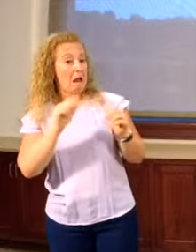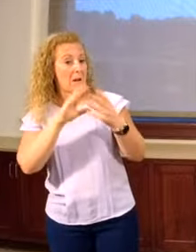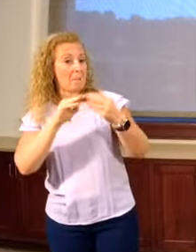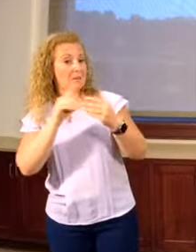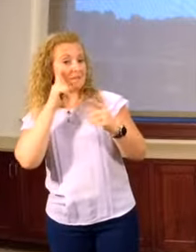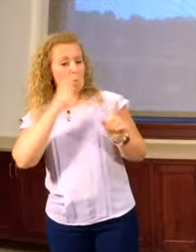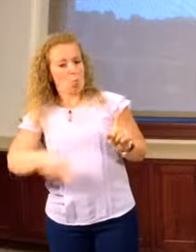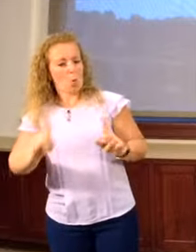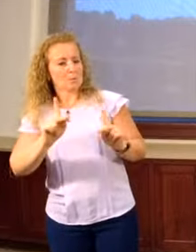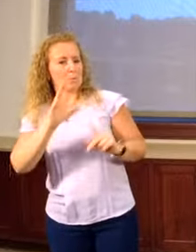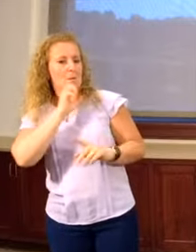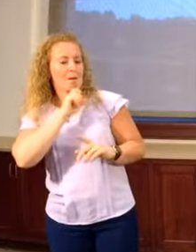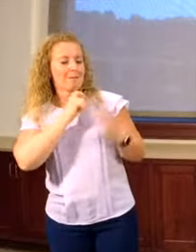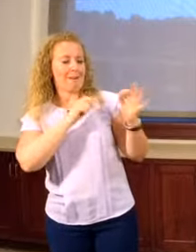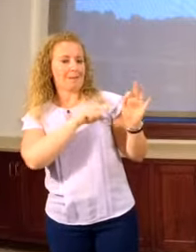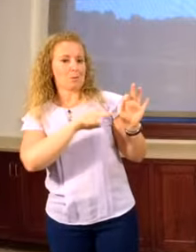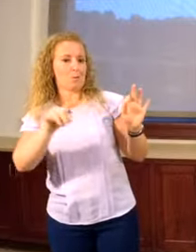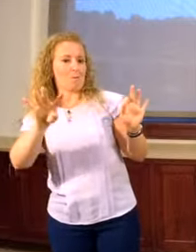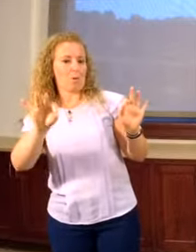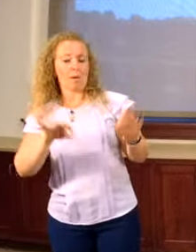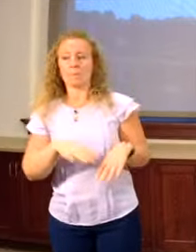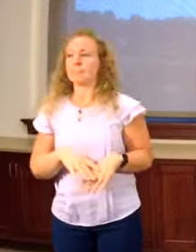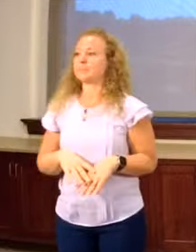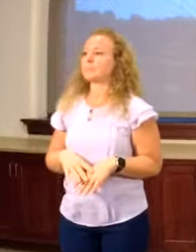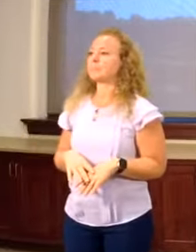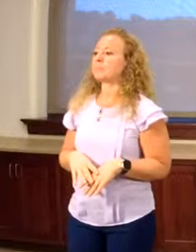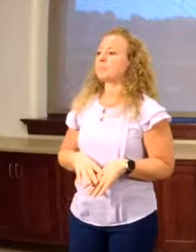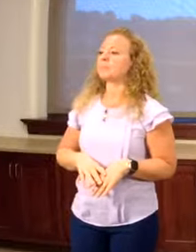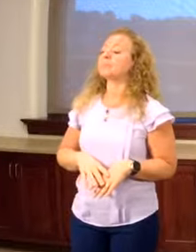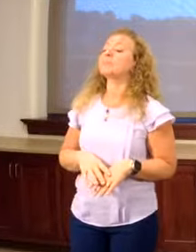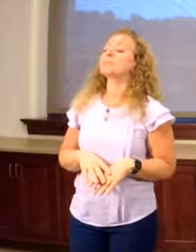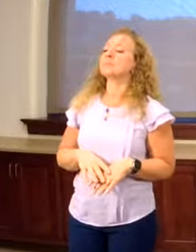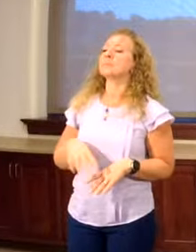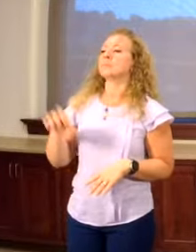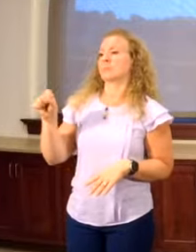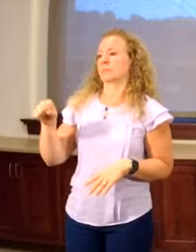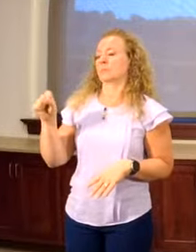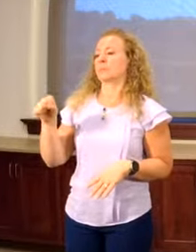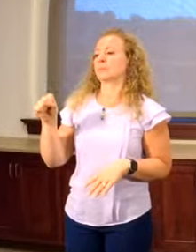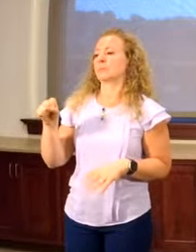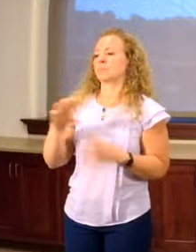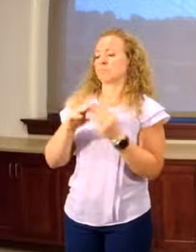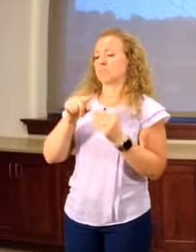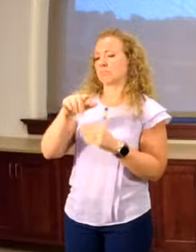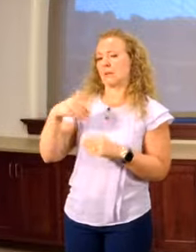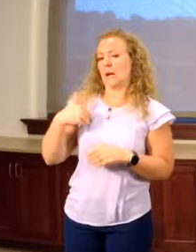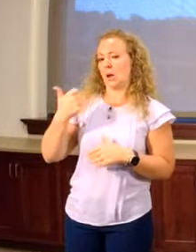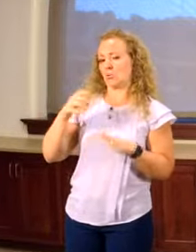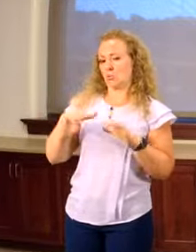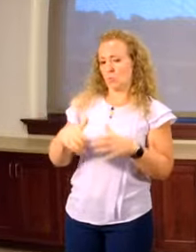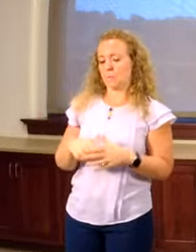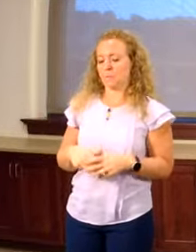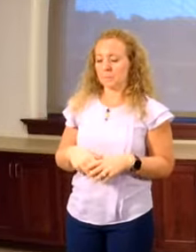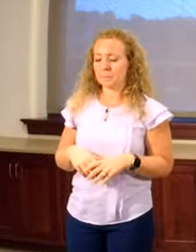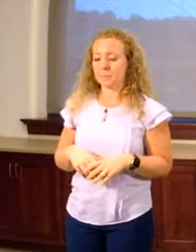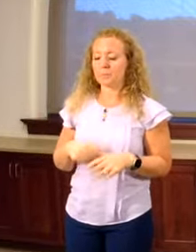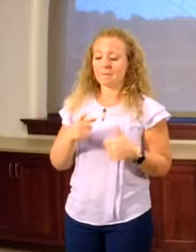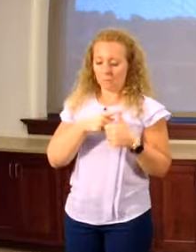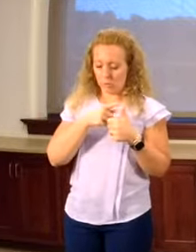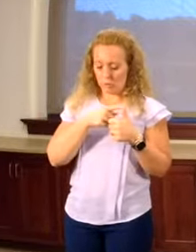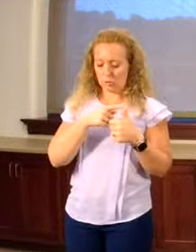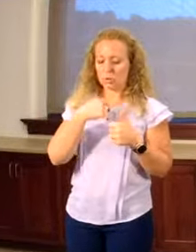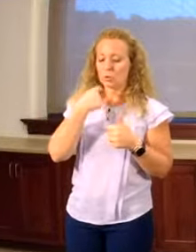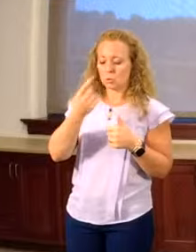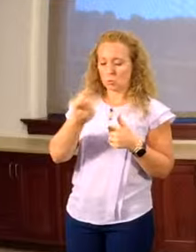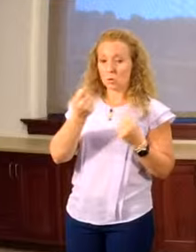and 49? Sure. So a couple things about the younger age groups. First of all, as I reported